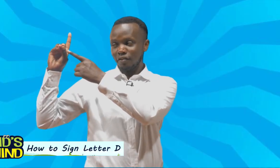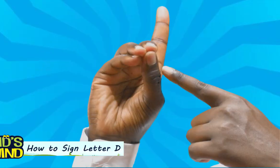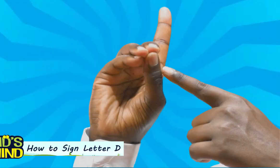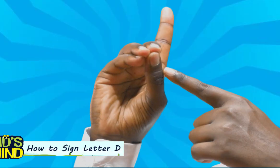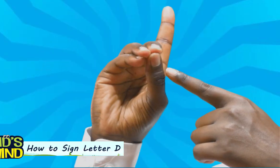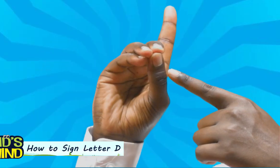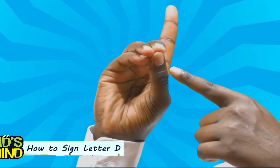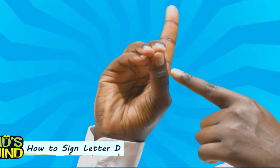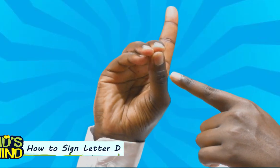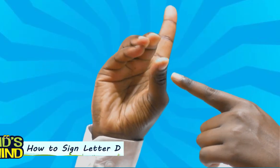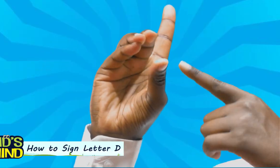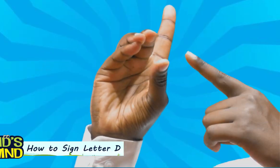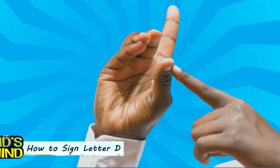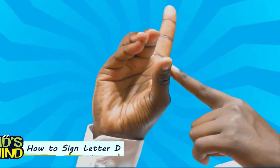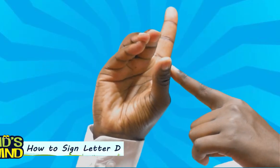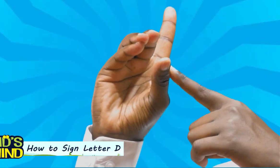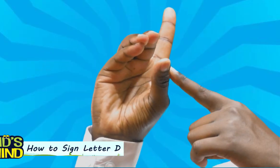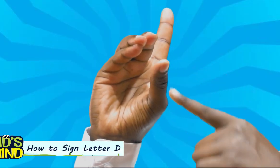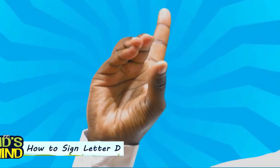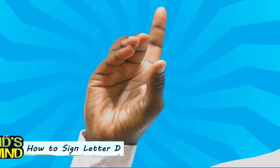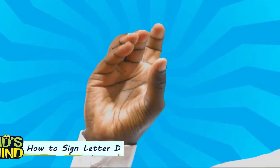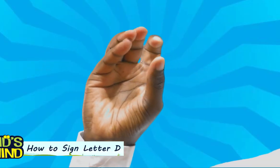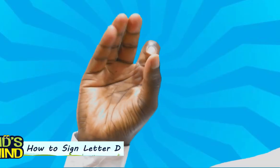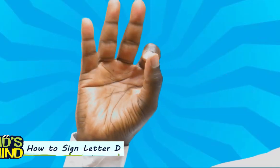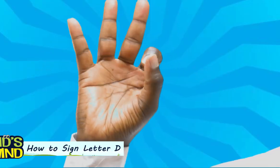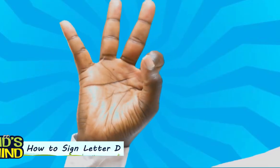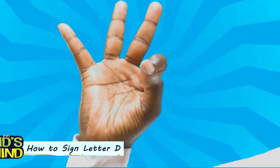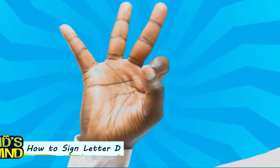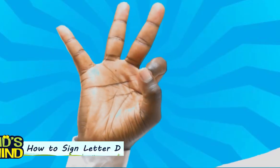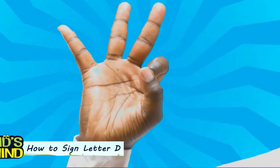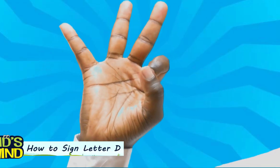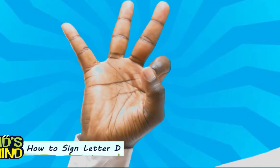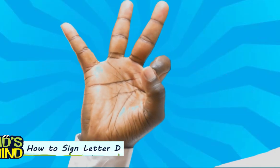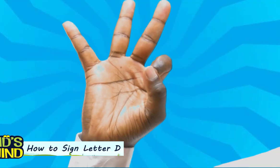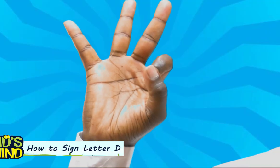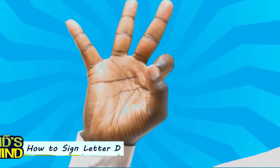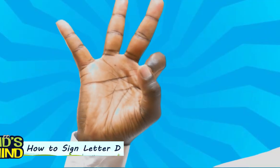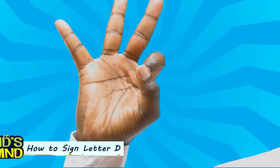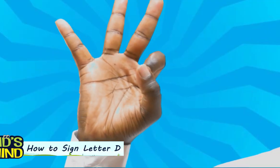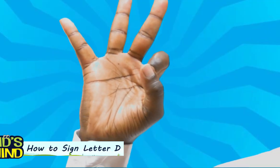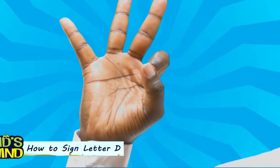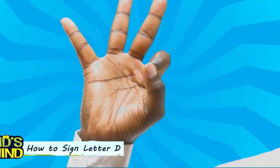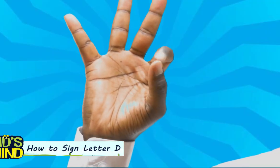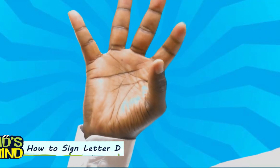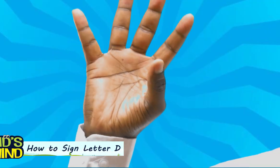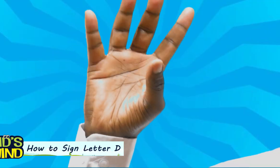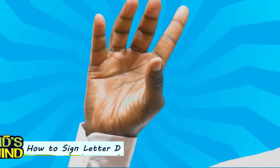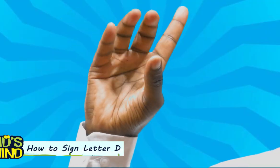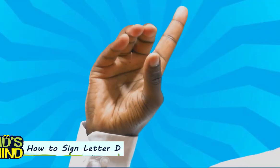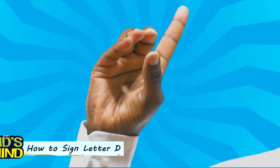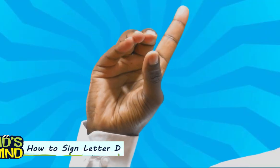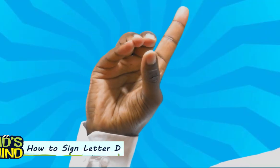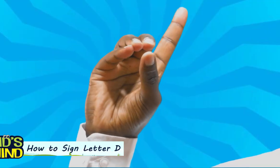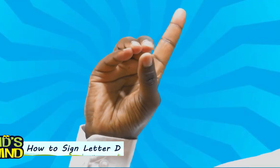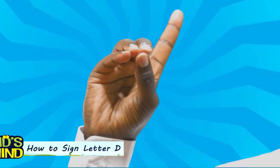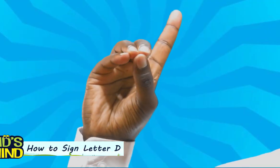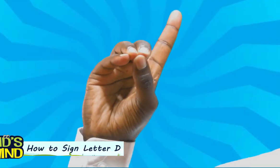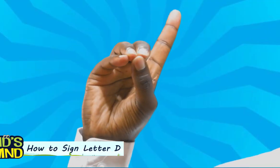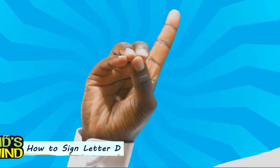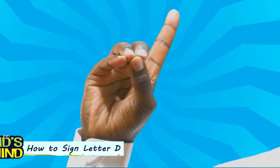can see, the thumb. Then these 3 fingers, this one, you bring them on top of